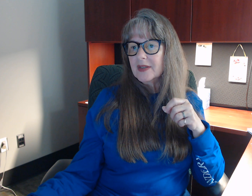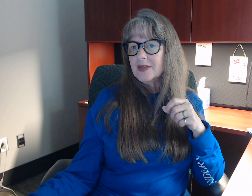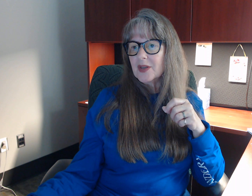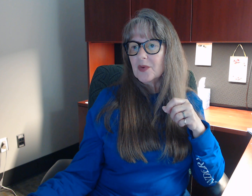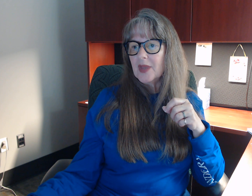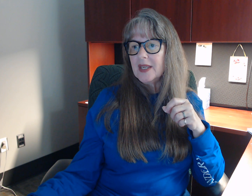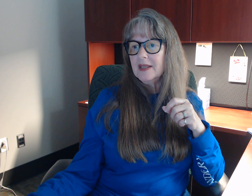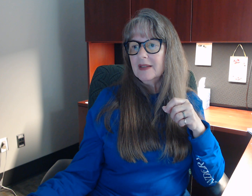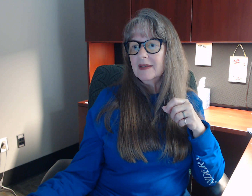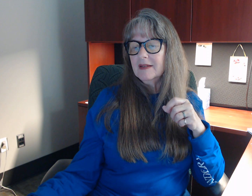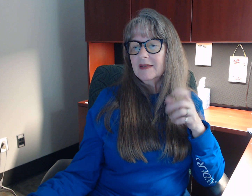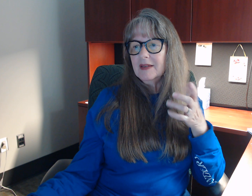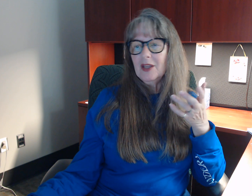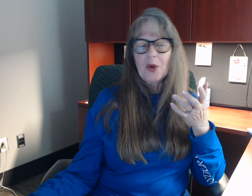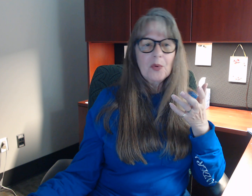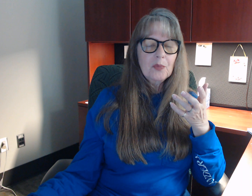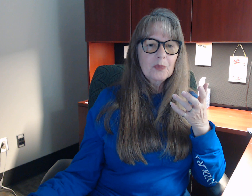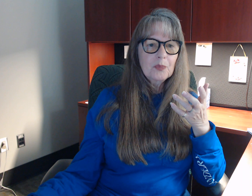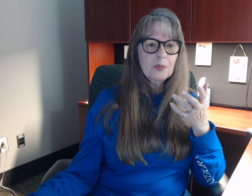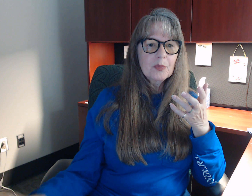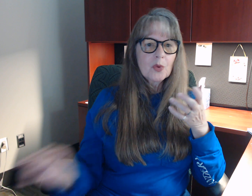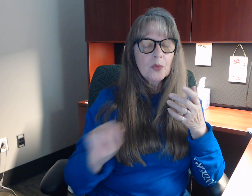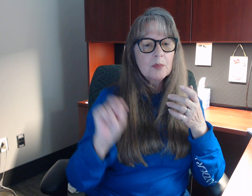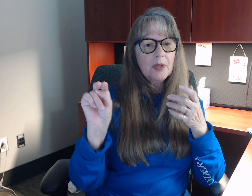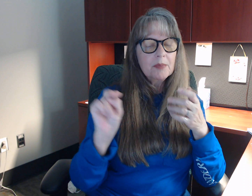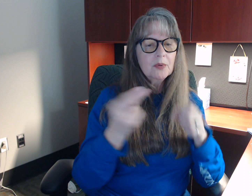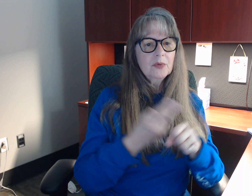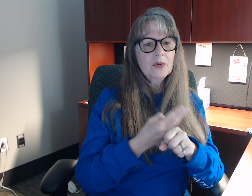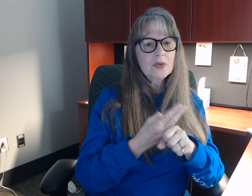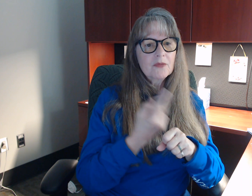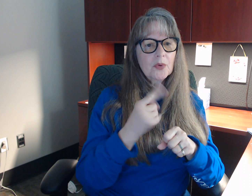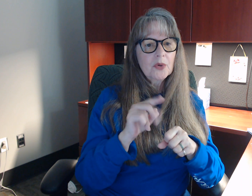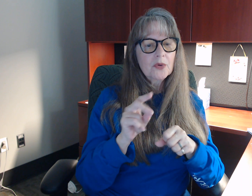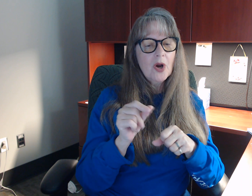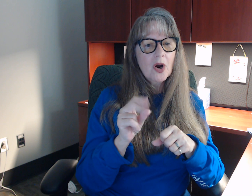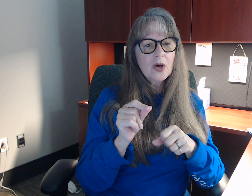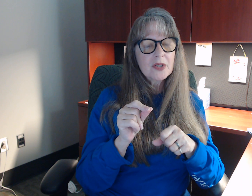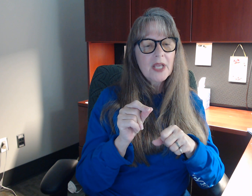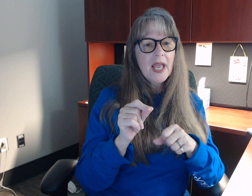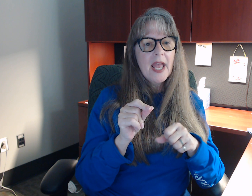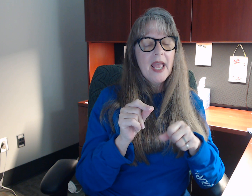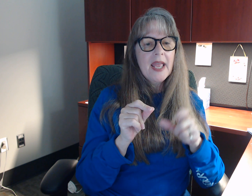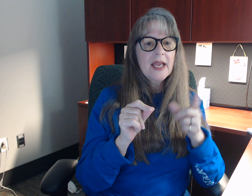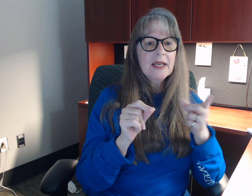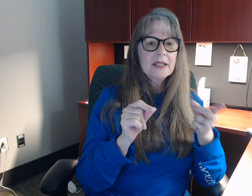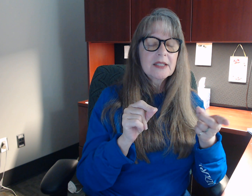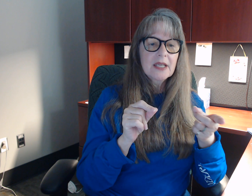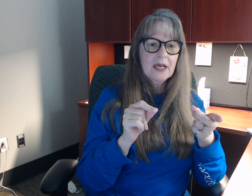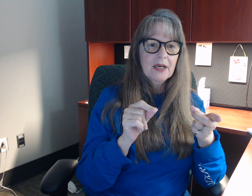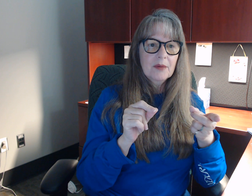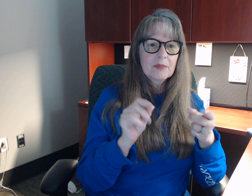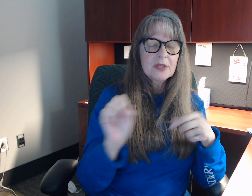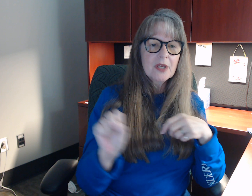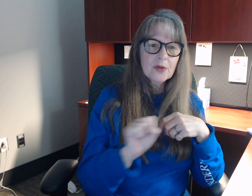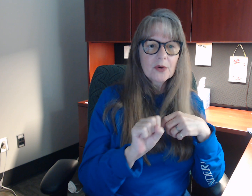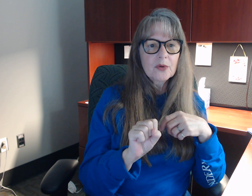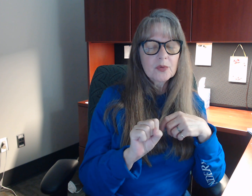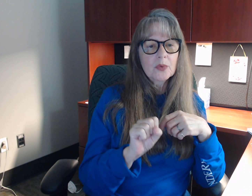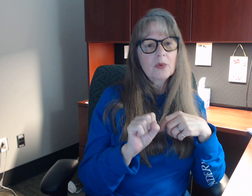So they, you know, northern people use it for their dogs, and southerners we